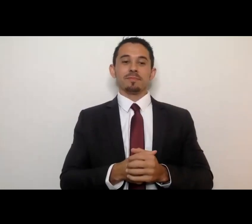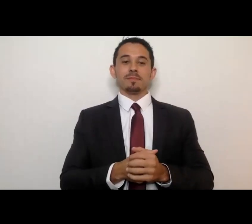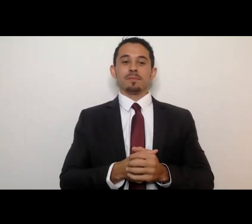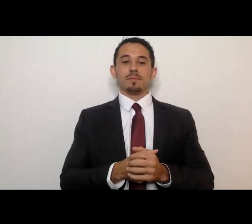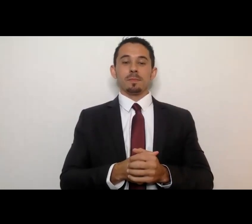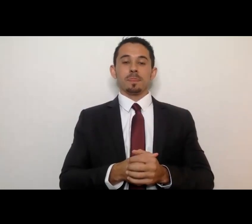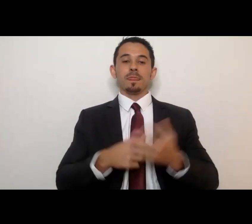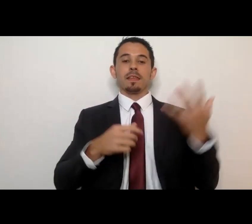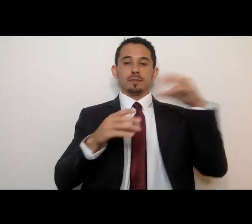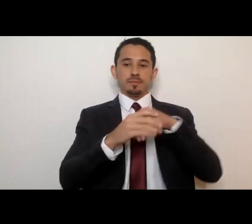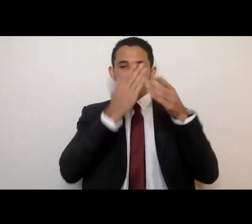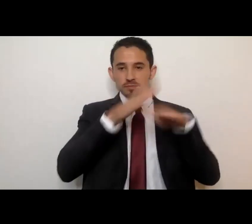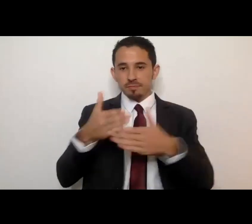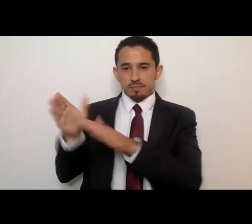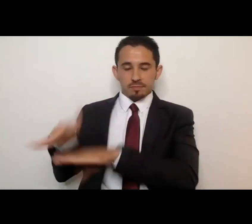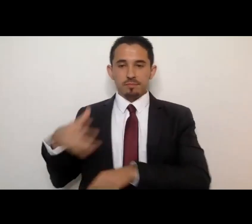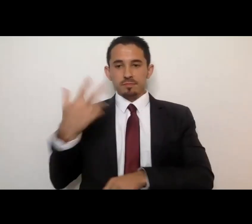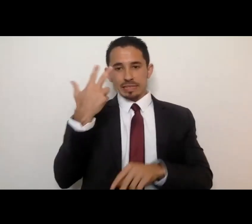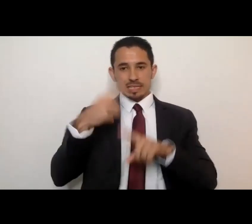5 species were identified.